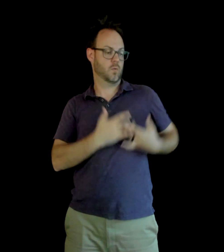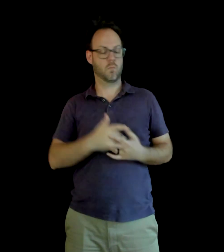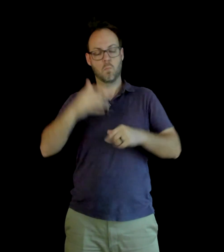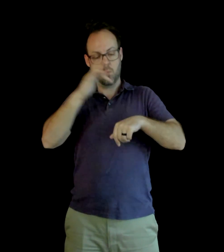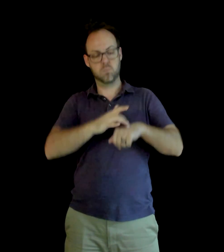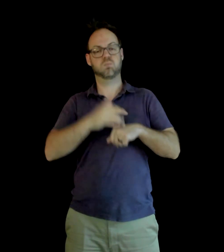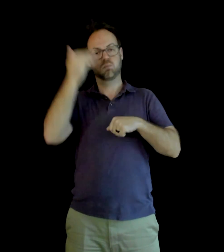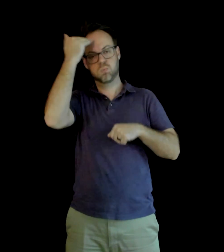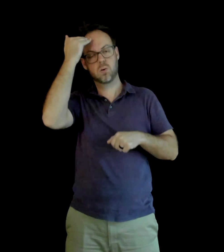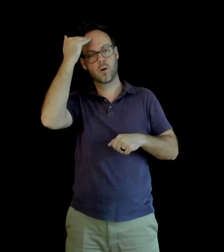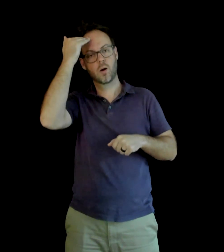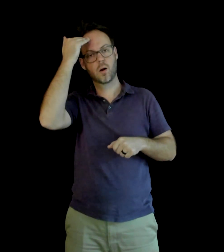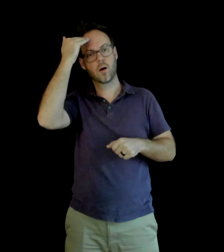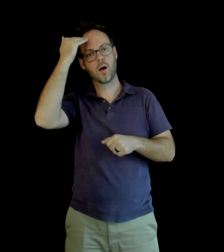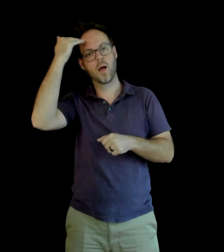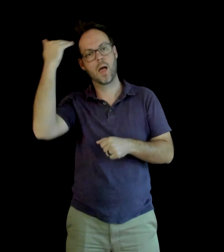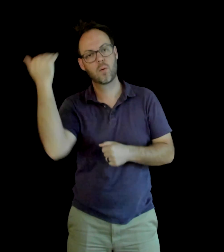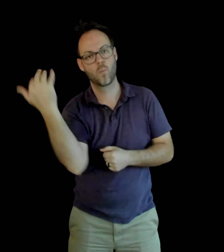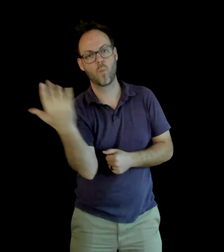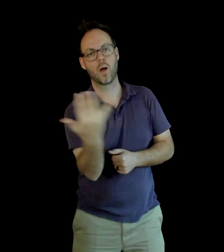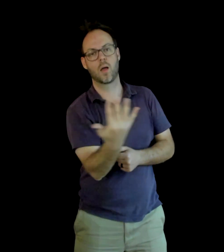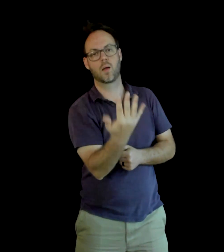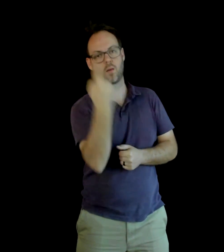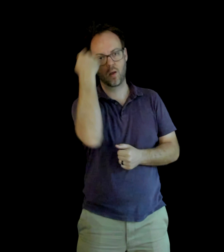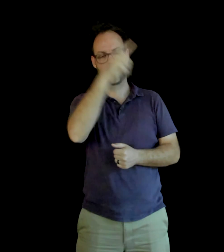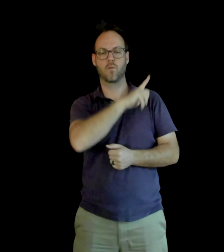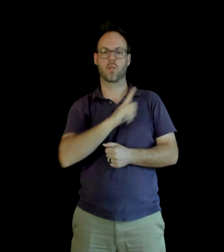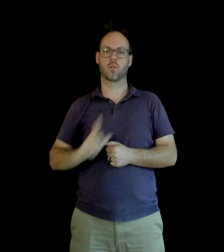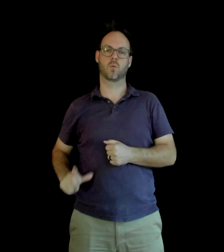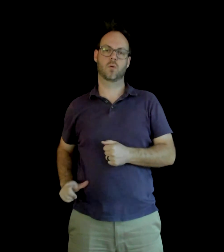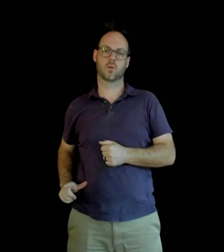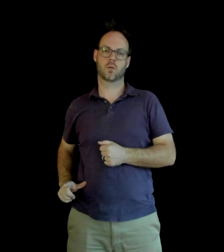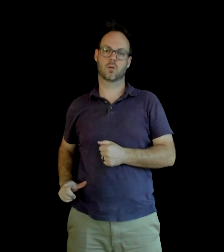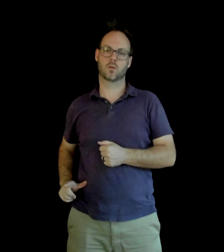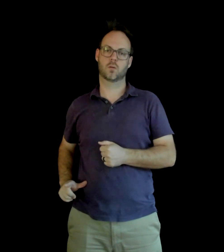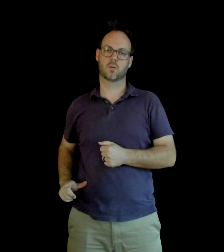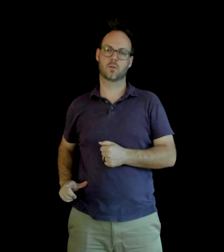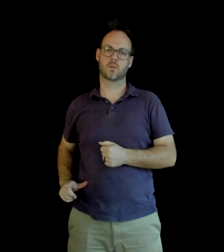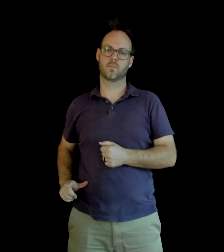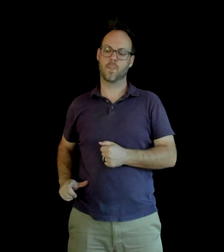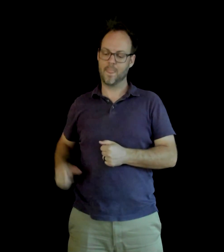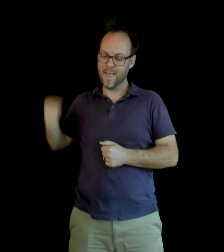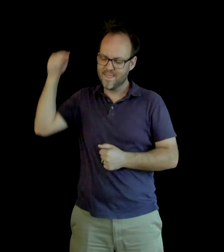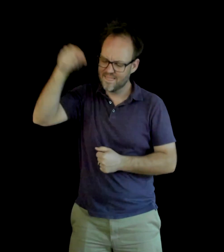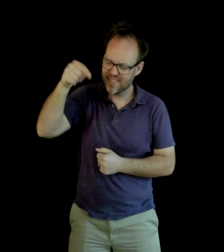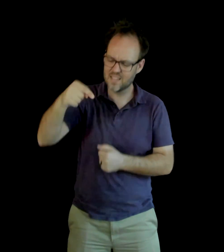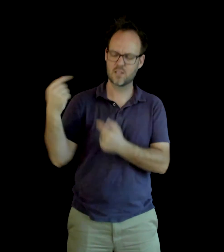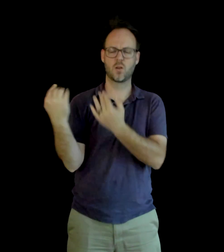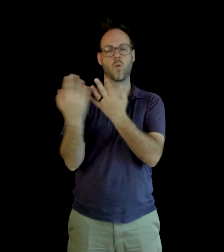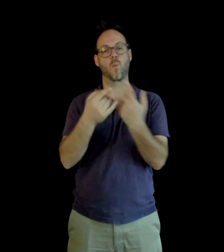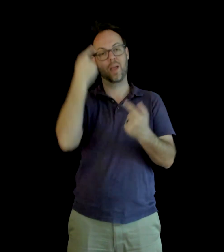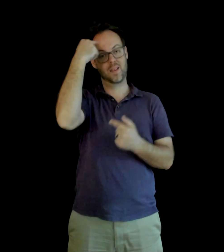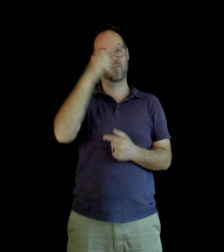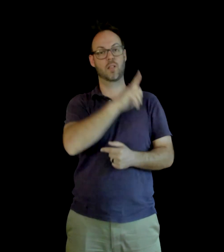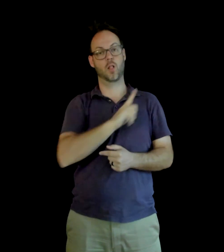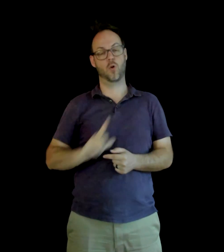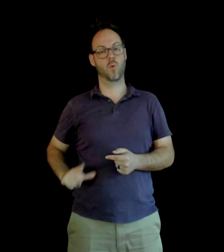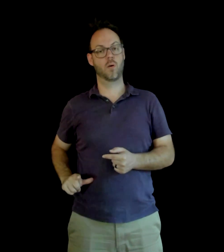strong, take heart, and wait for the Lord. This waiting for the